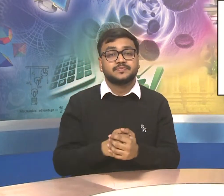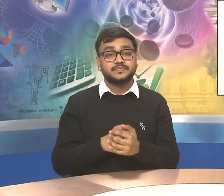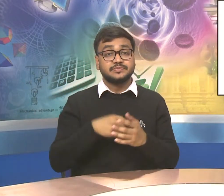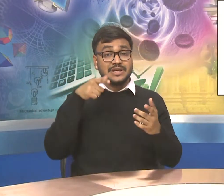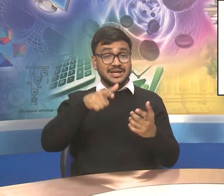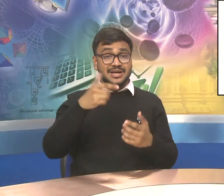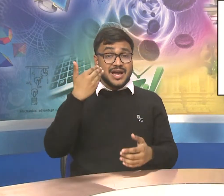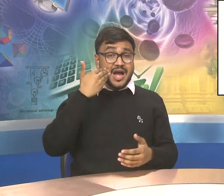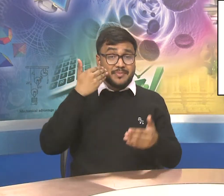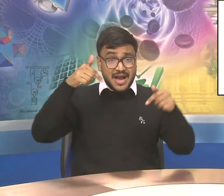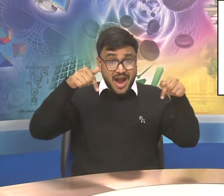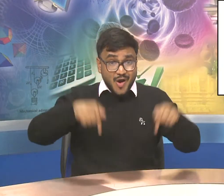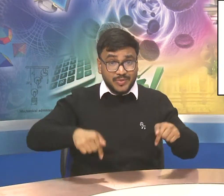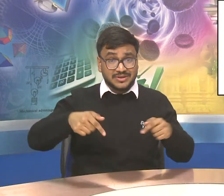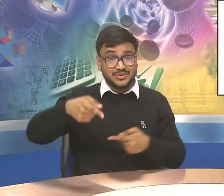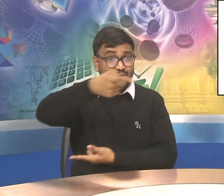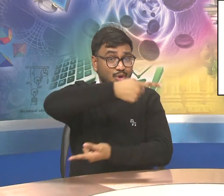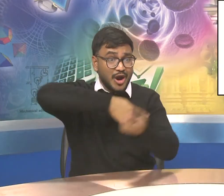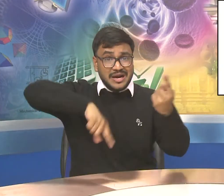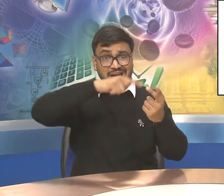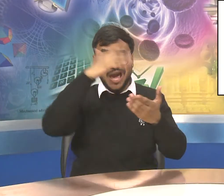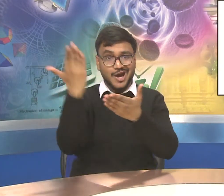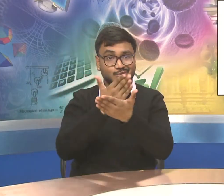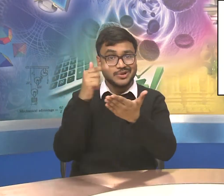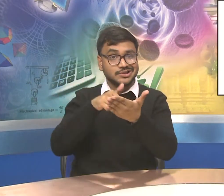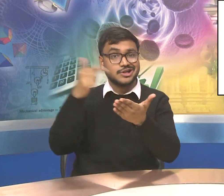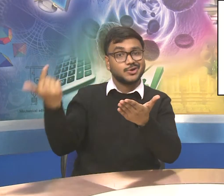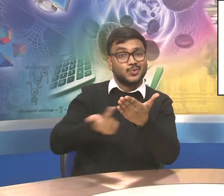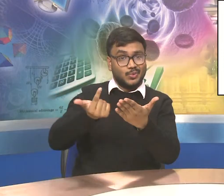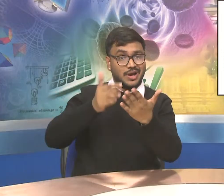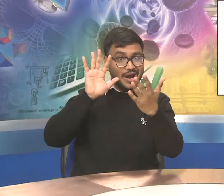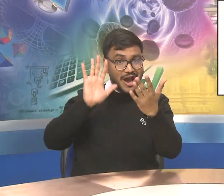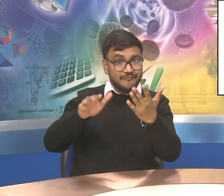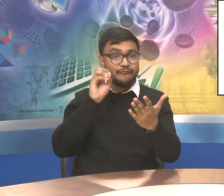First, we will look what is current information need.